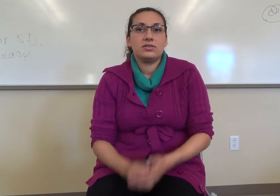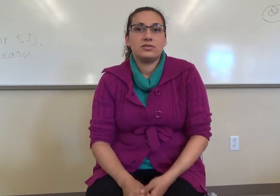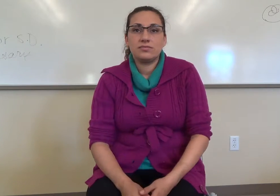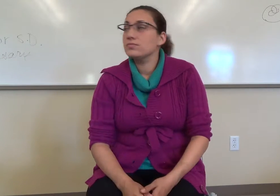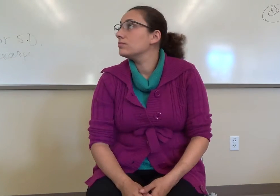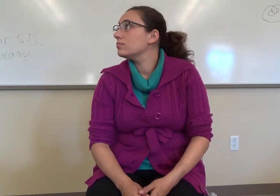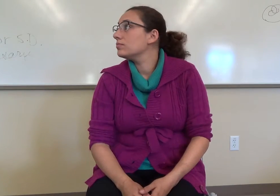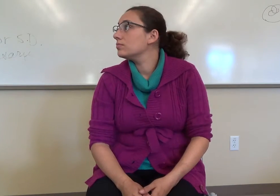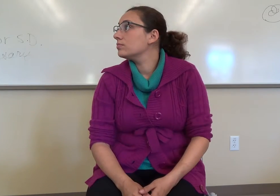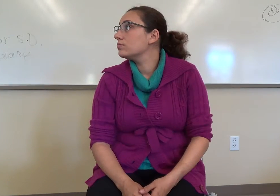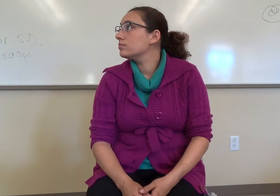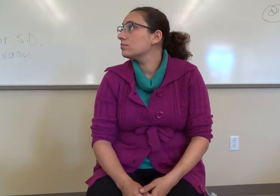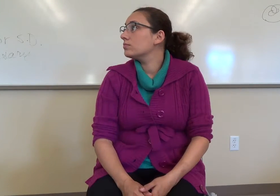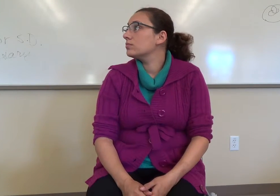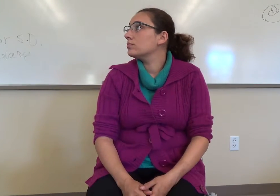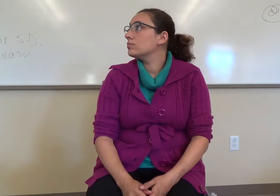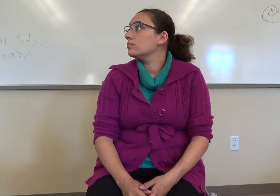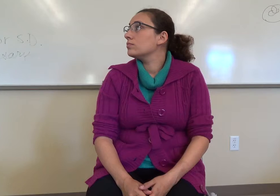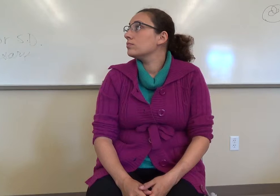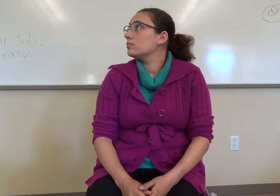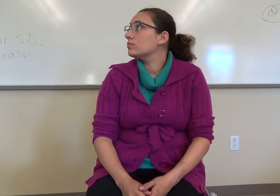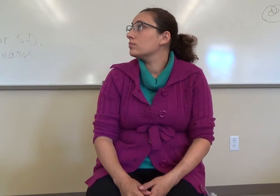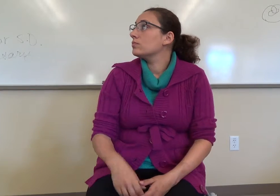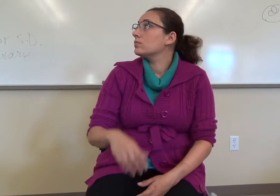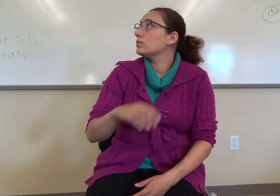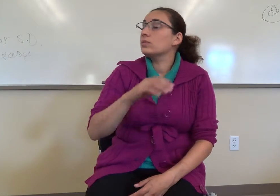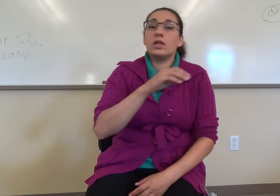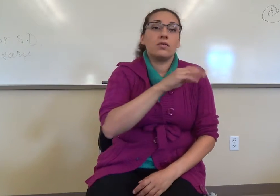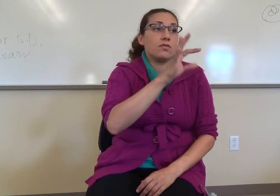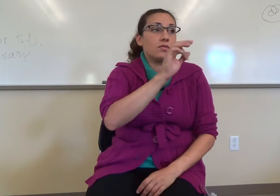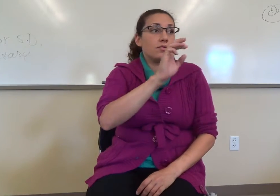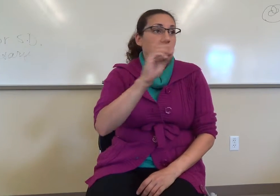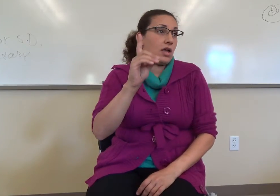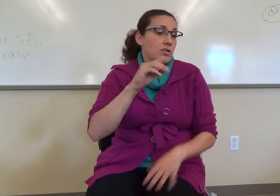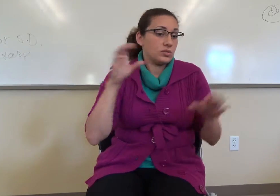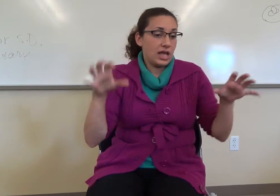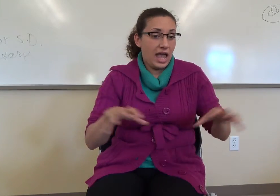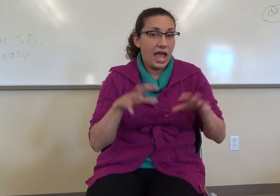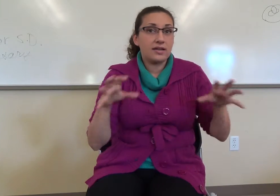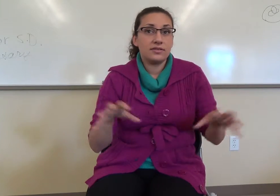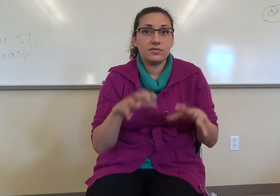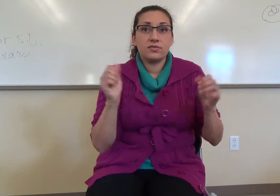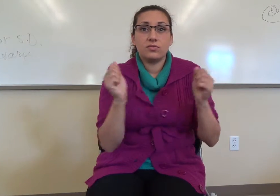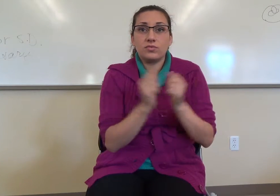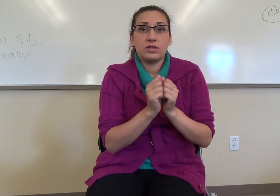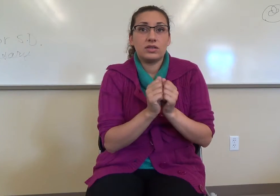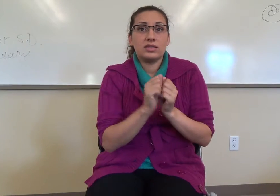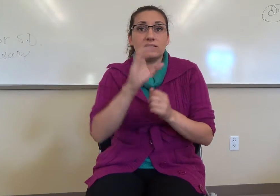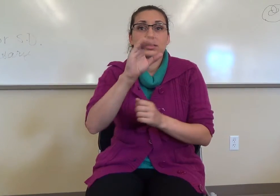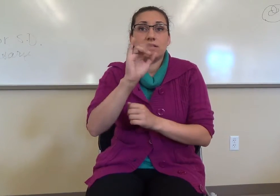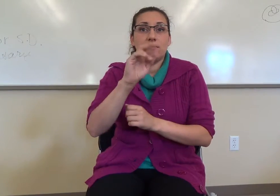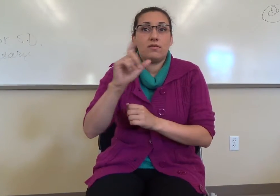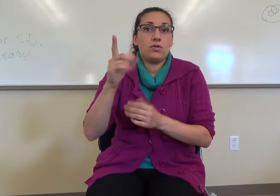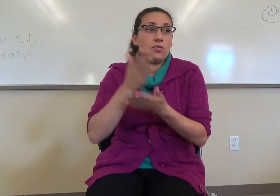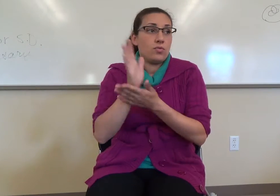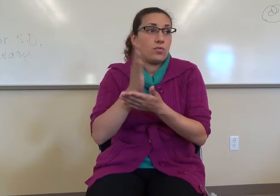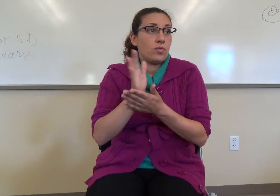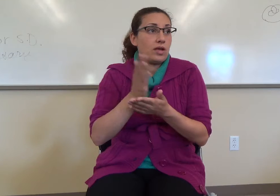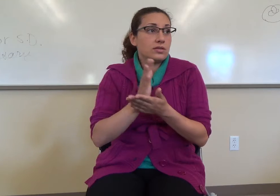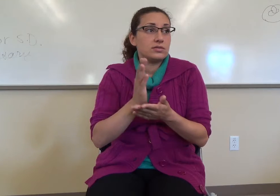Although the intrepid Shuttlesworth was active in every aspect of the civil rights movement, the media